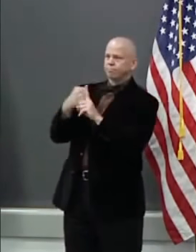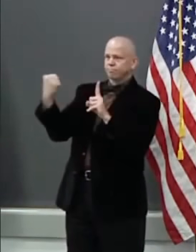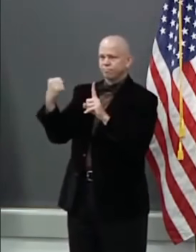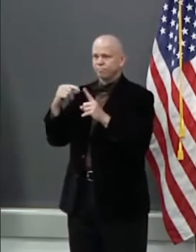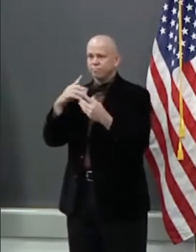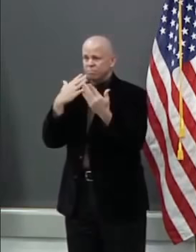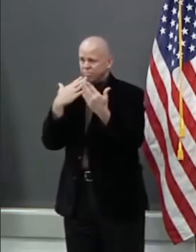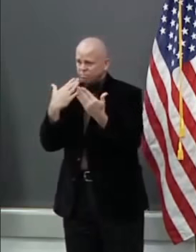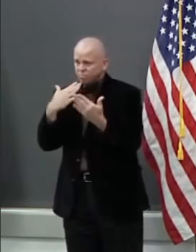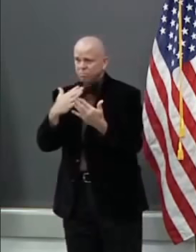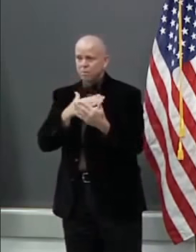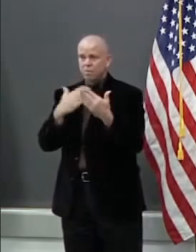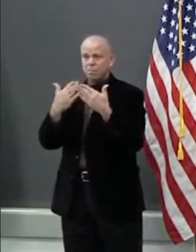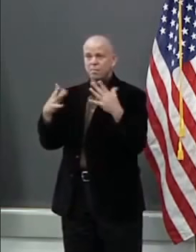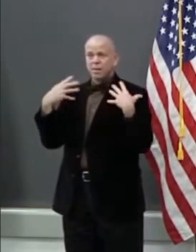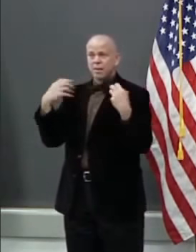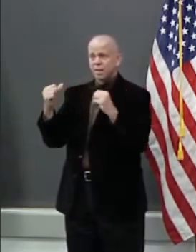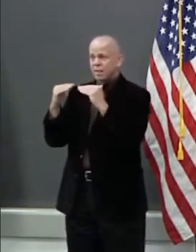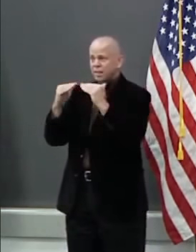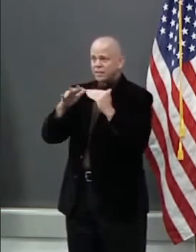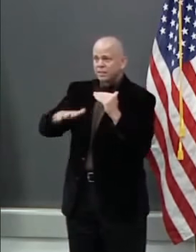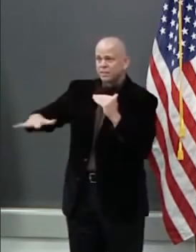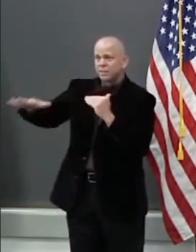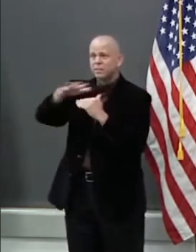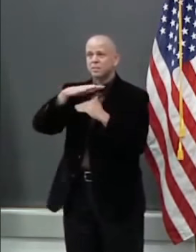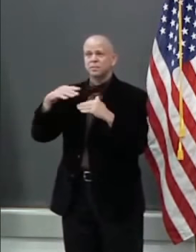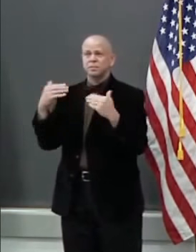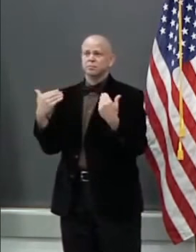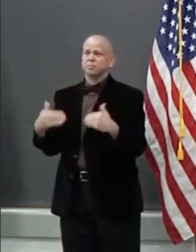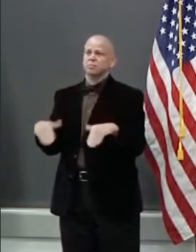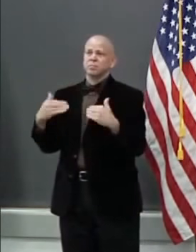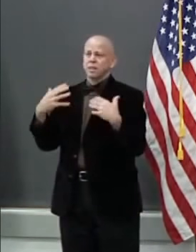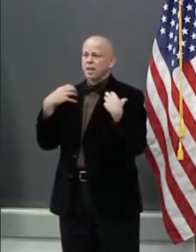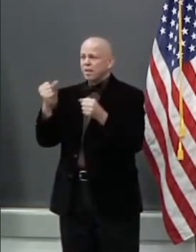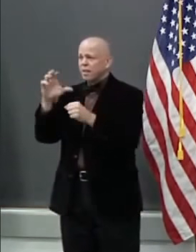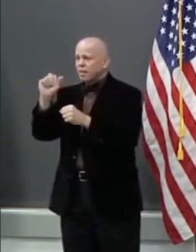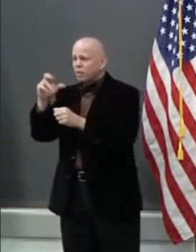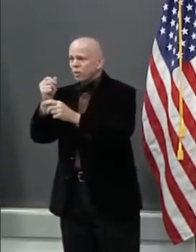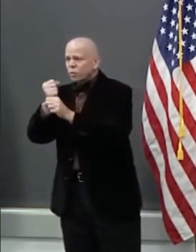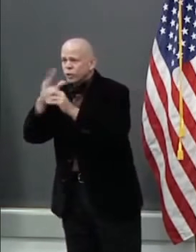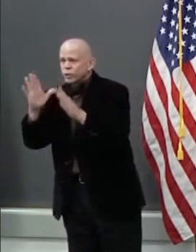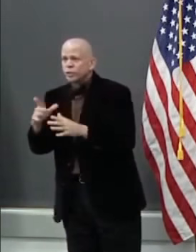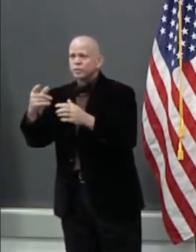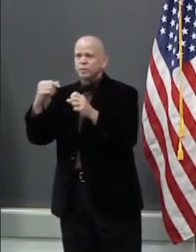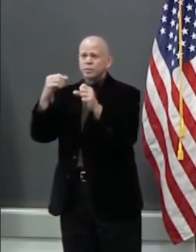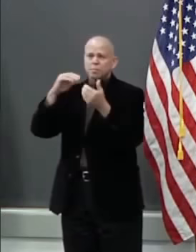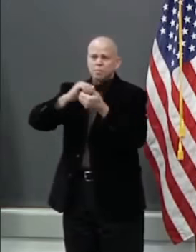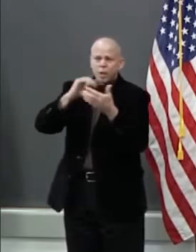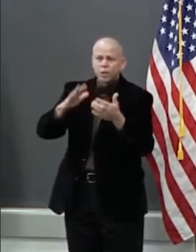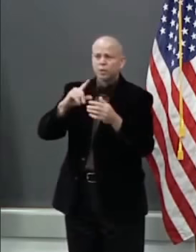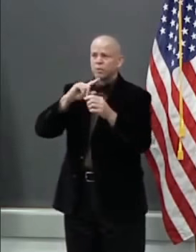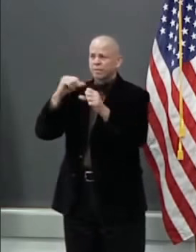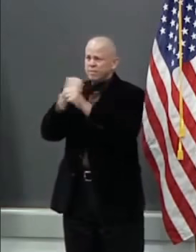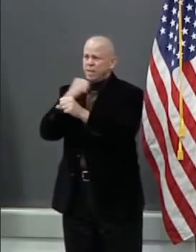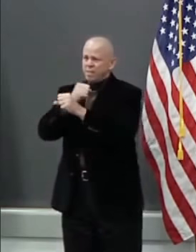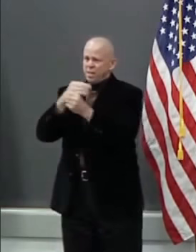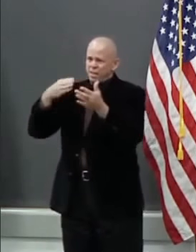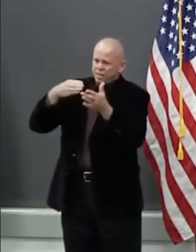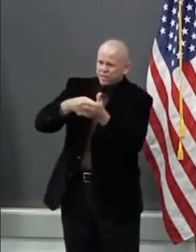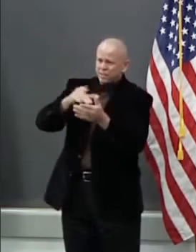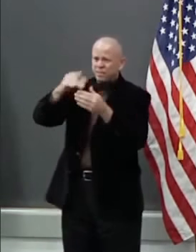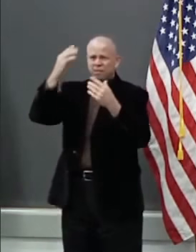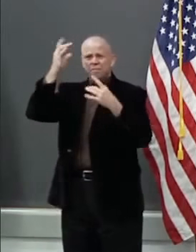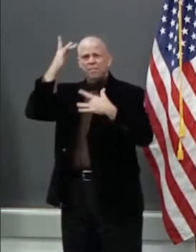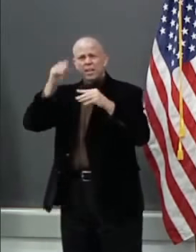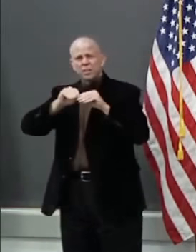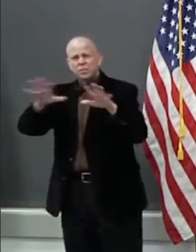colleagues and our healthcare partners who have been fighting this virus since the beginning of the year. Their work is not unnoticed, and their work is